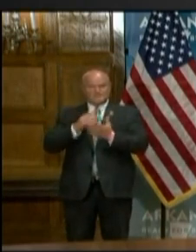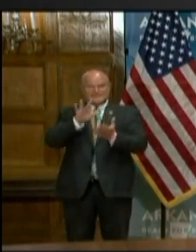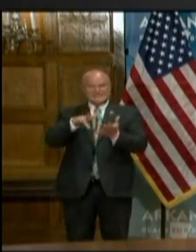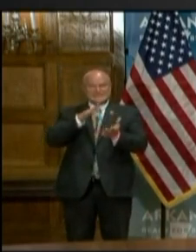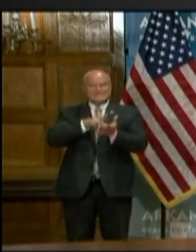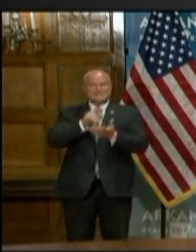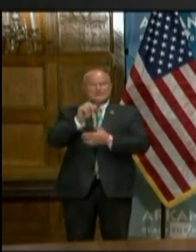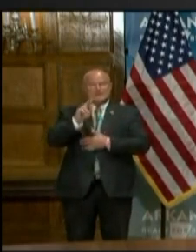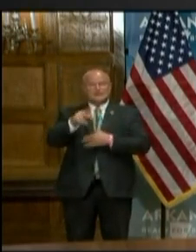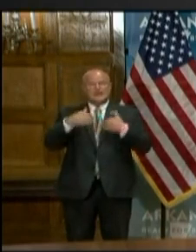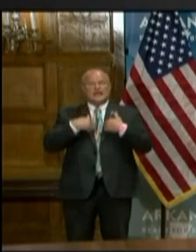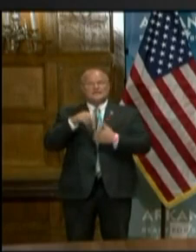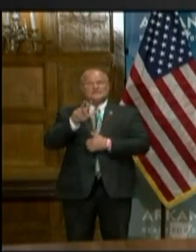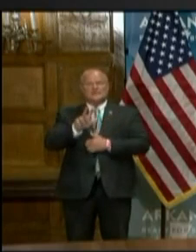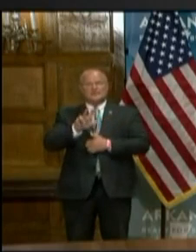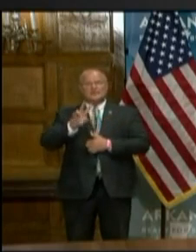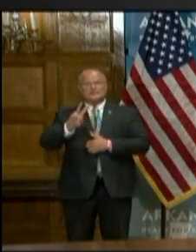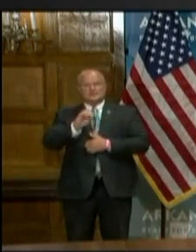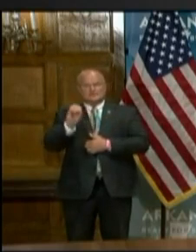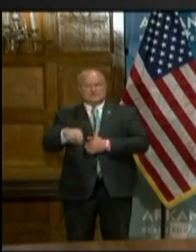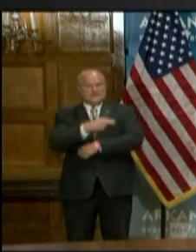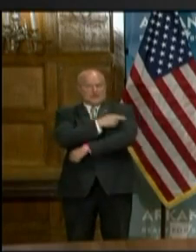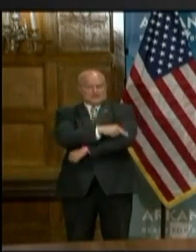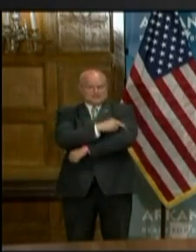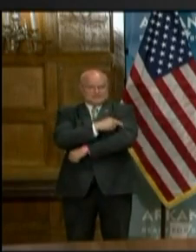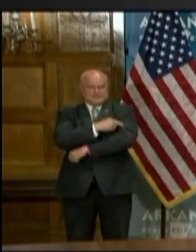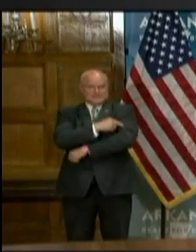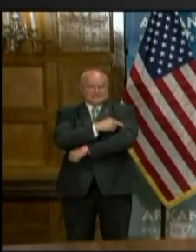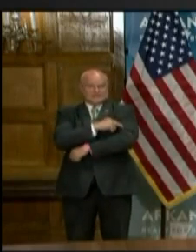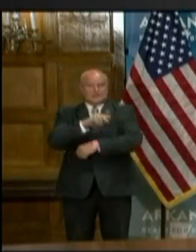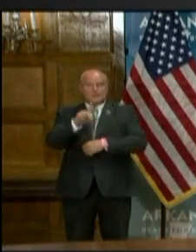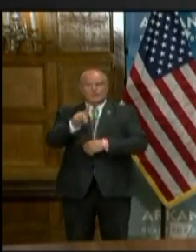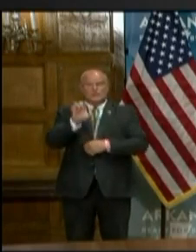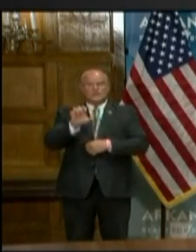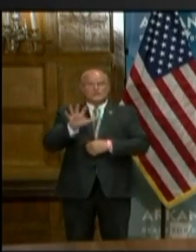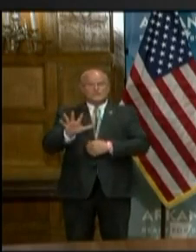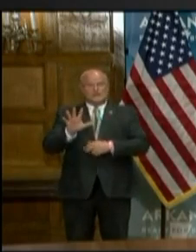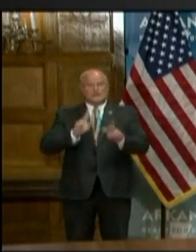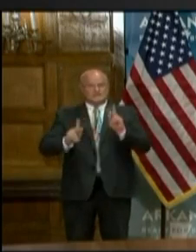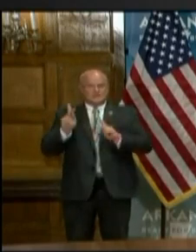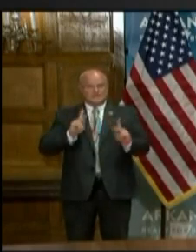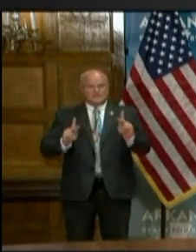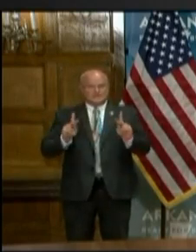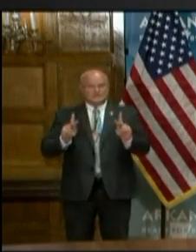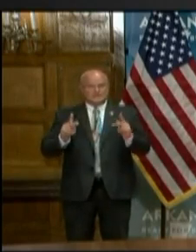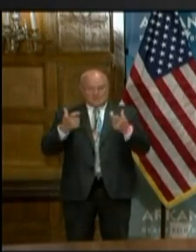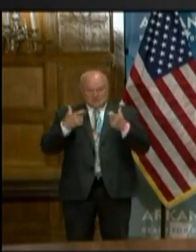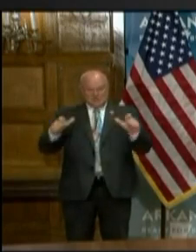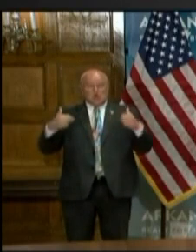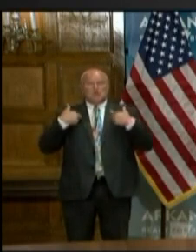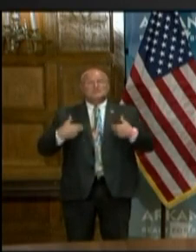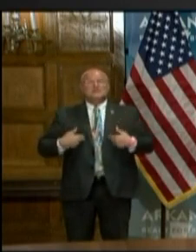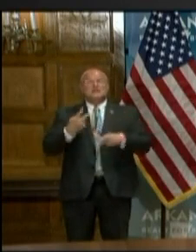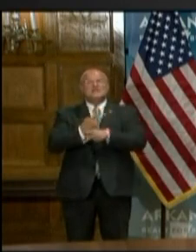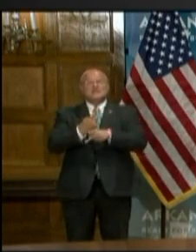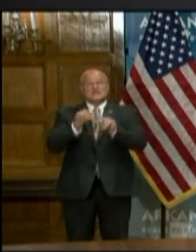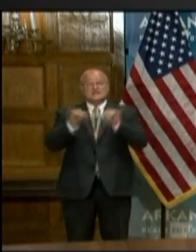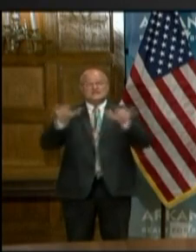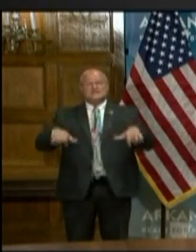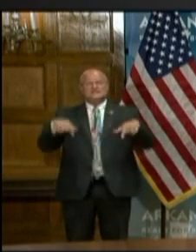Central Arkansas, we have 37% of the hospitalizations, 105. We have a large healthcare system in